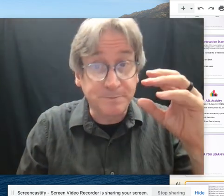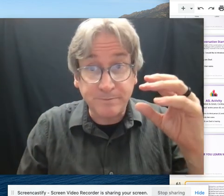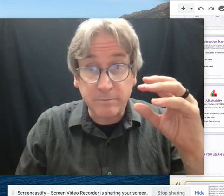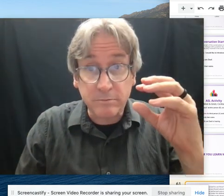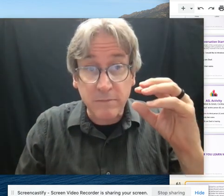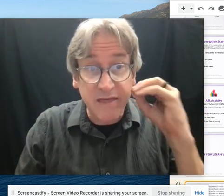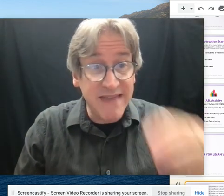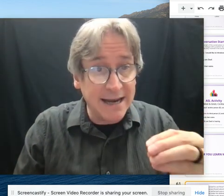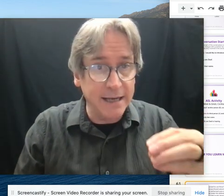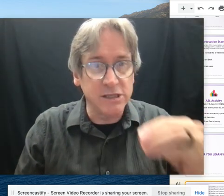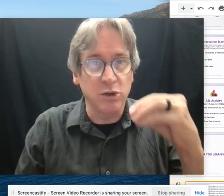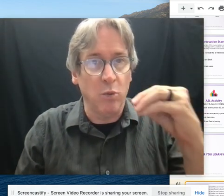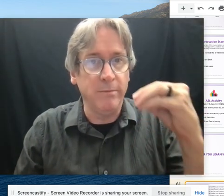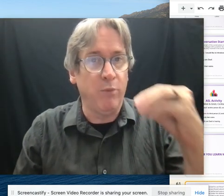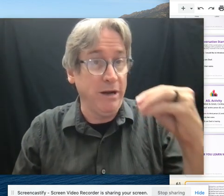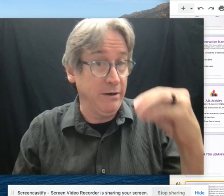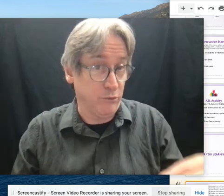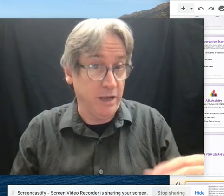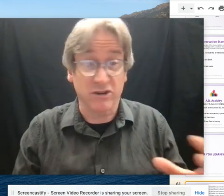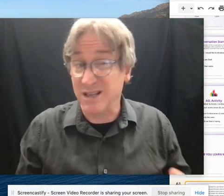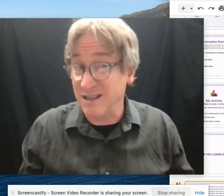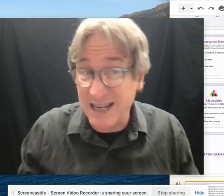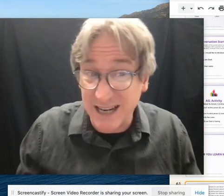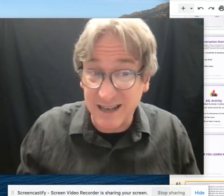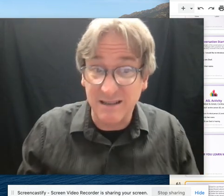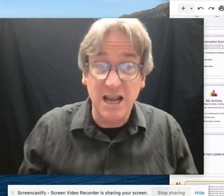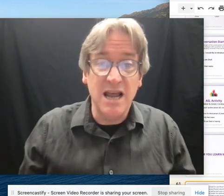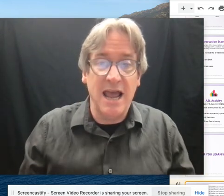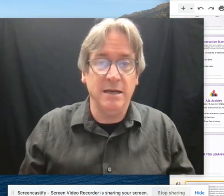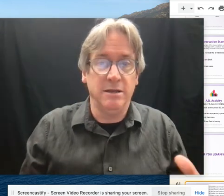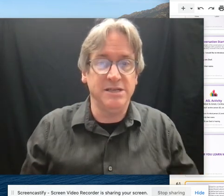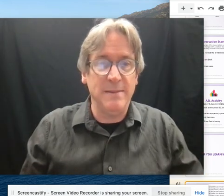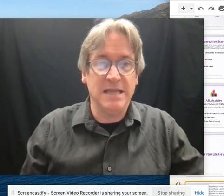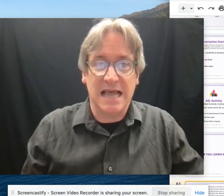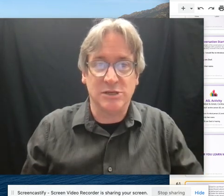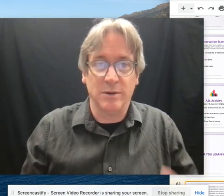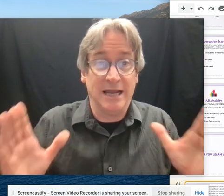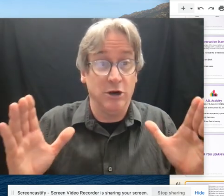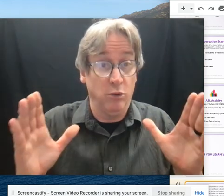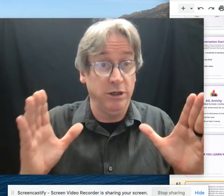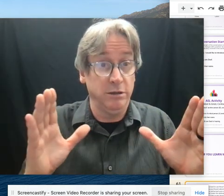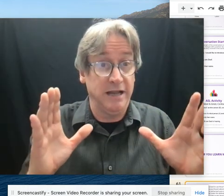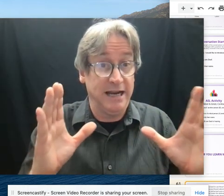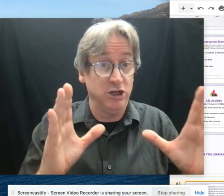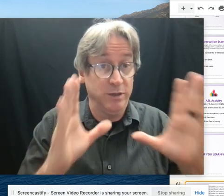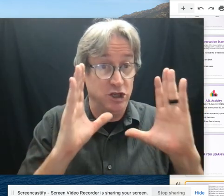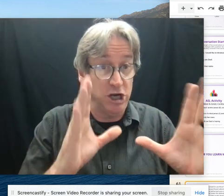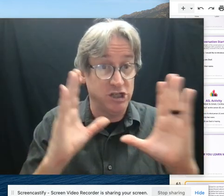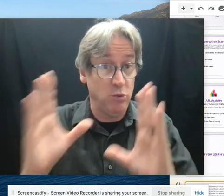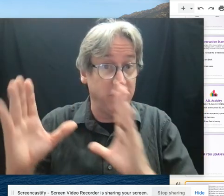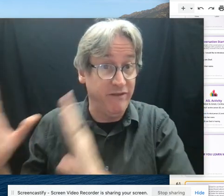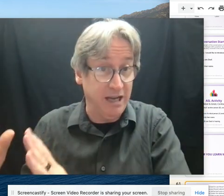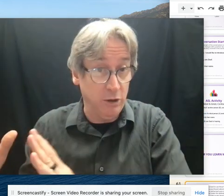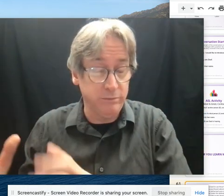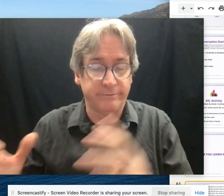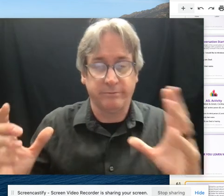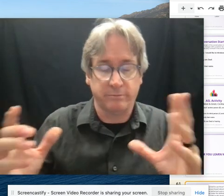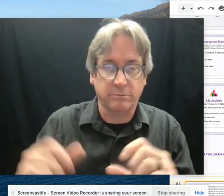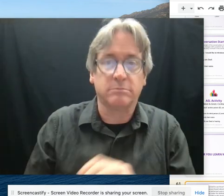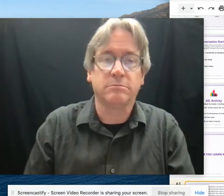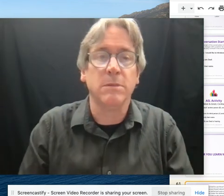So that is 1.3. There's a lot in it, and this may be the last one that I can do with just one